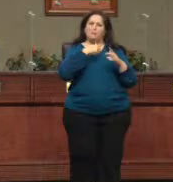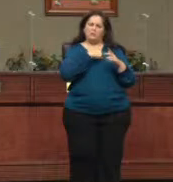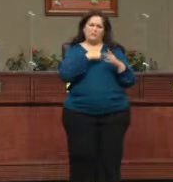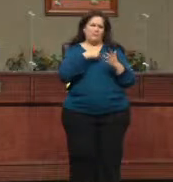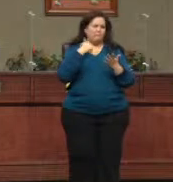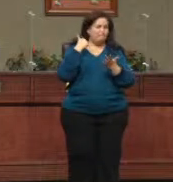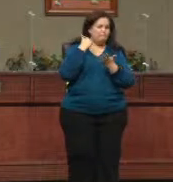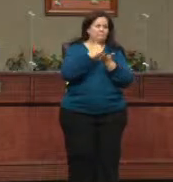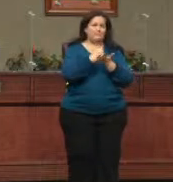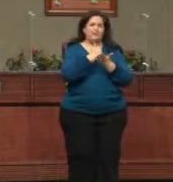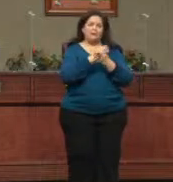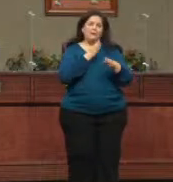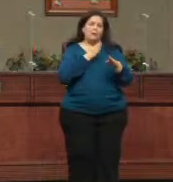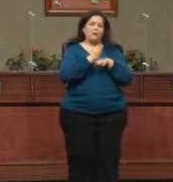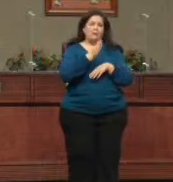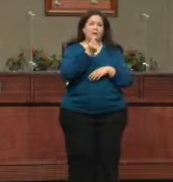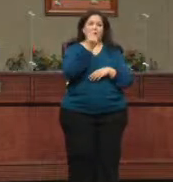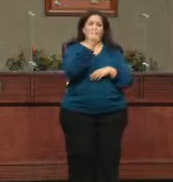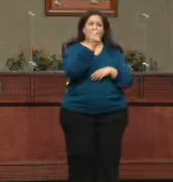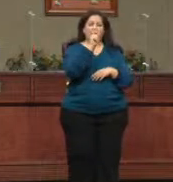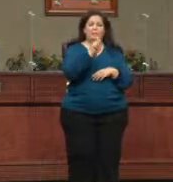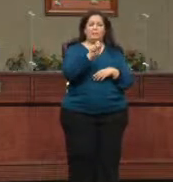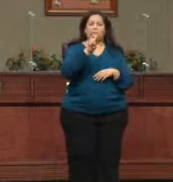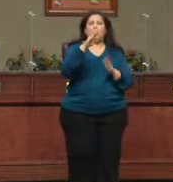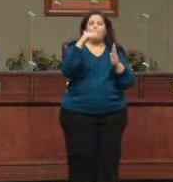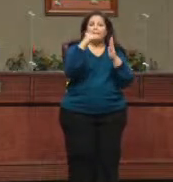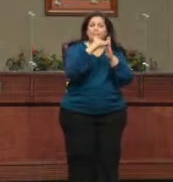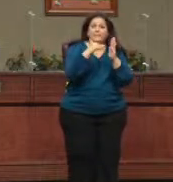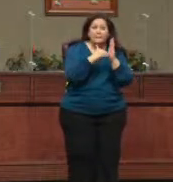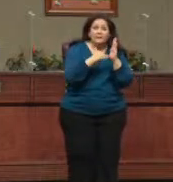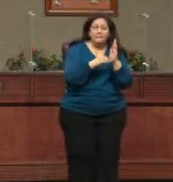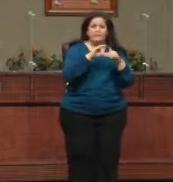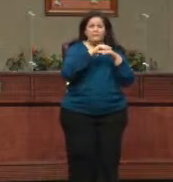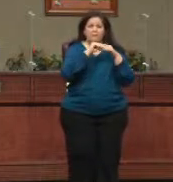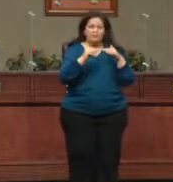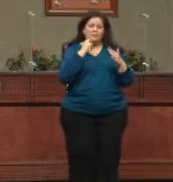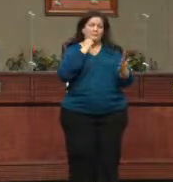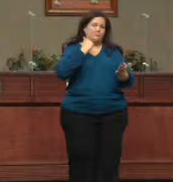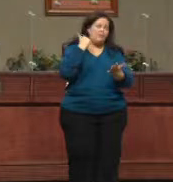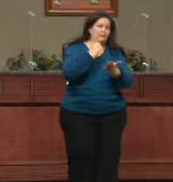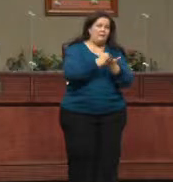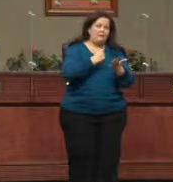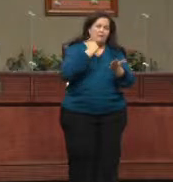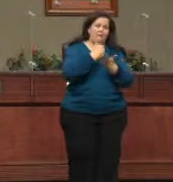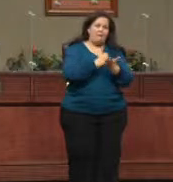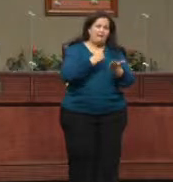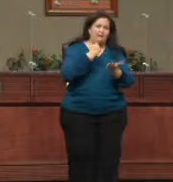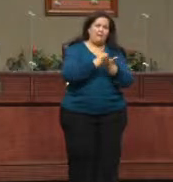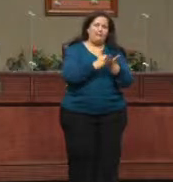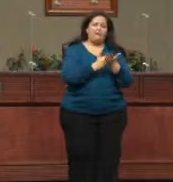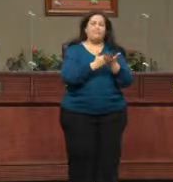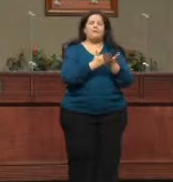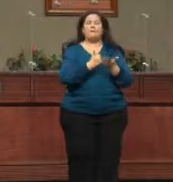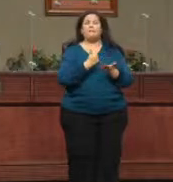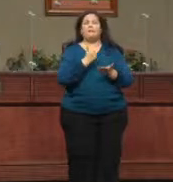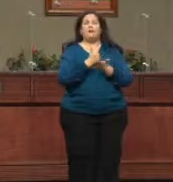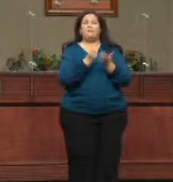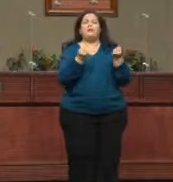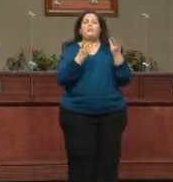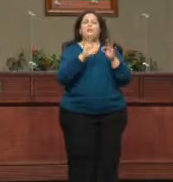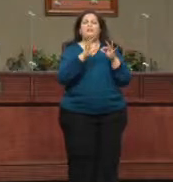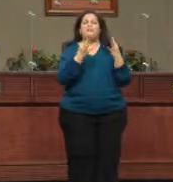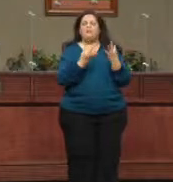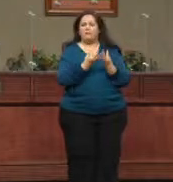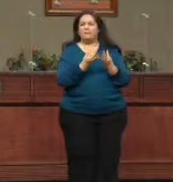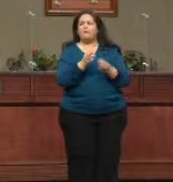than $11.2 million in assistance and helped over 3,500 individuals and families